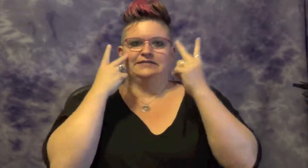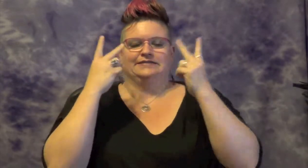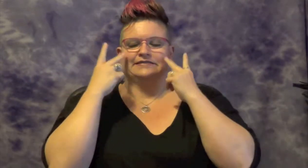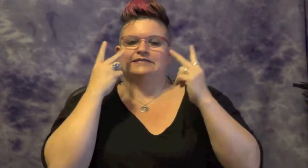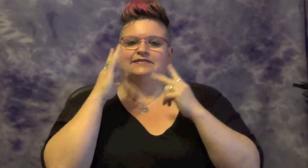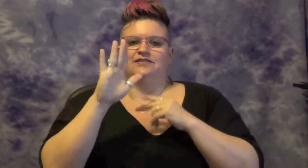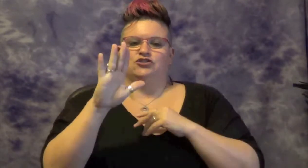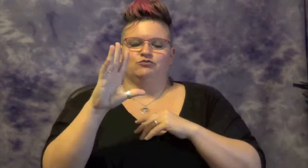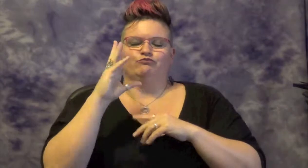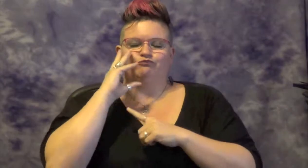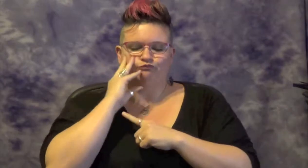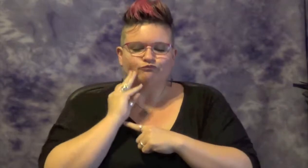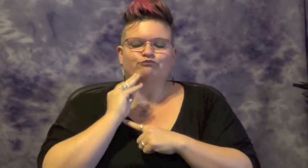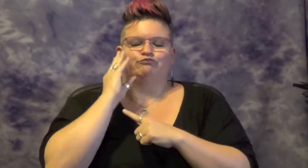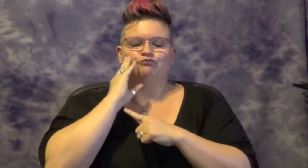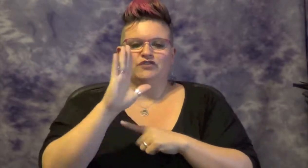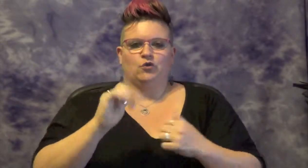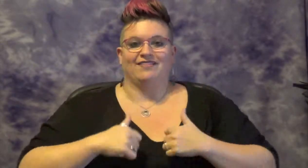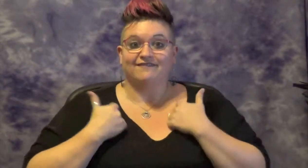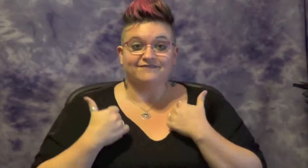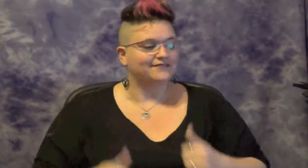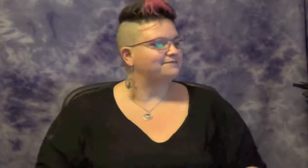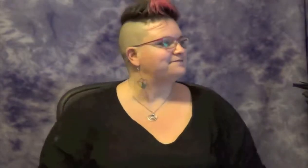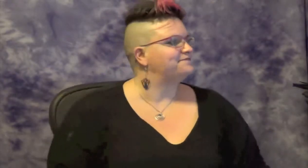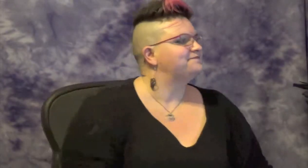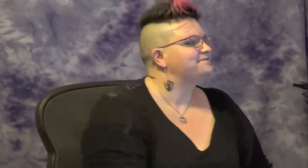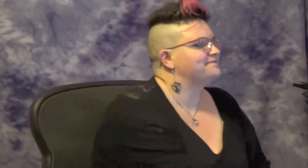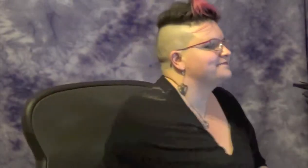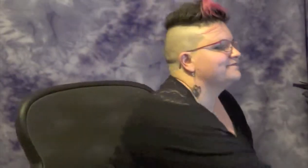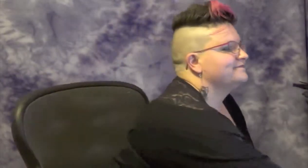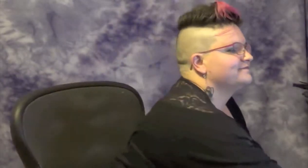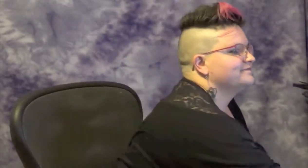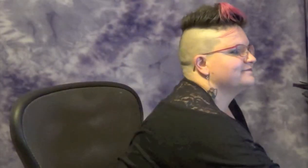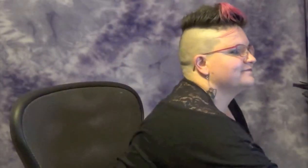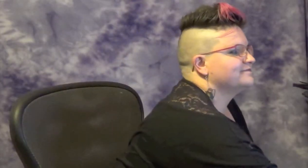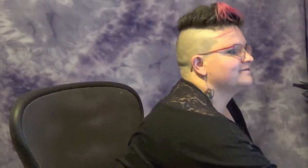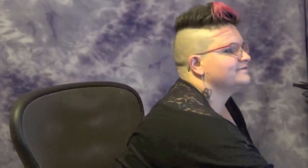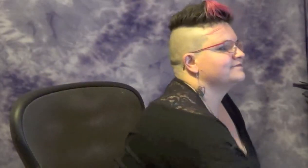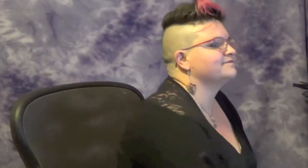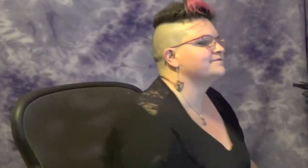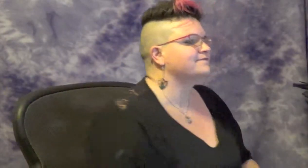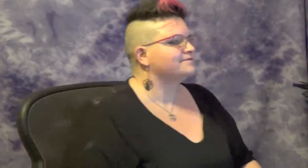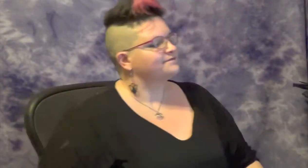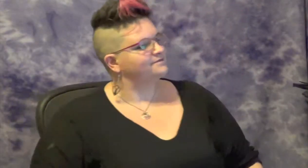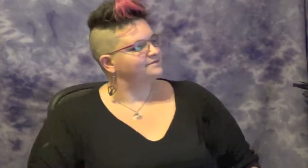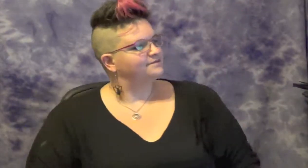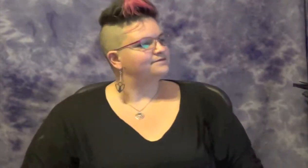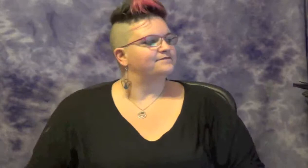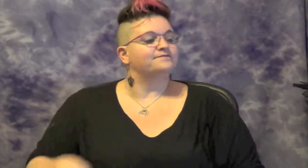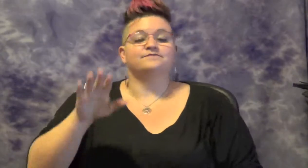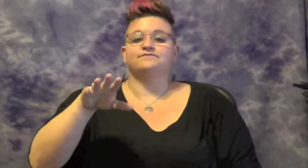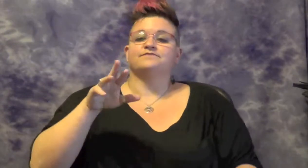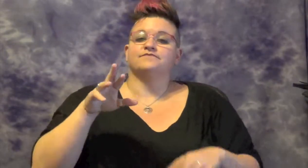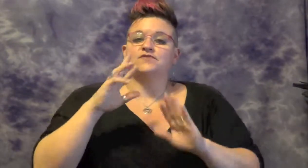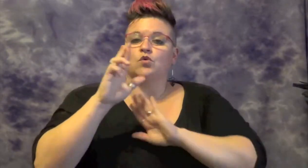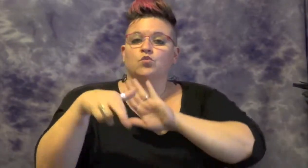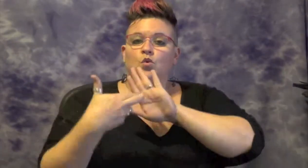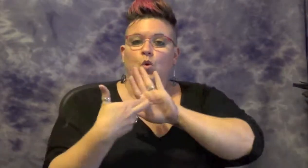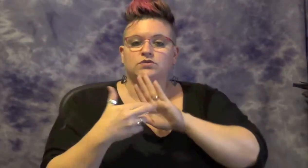similar things that we've actually gone through. So that's going to build up within your life. And you'll be able to experience that through your